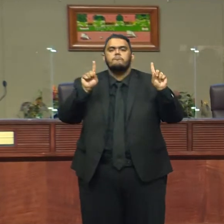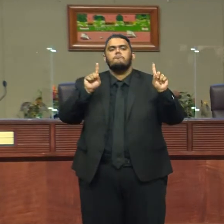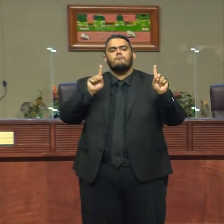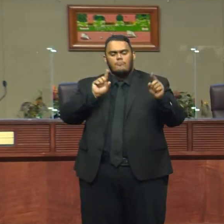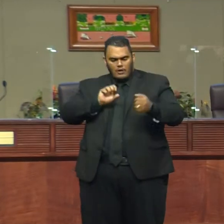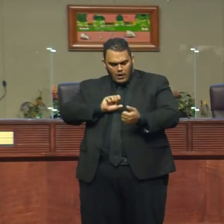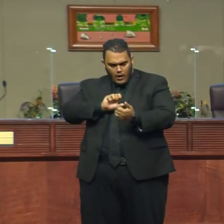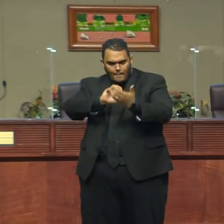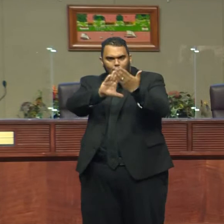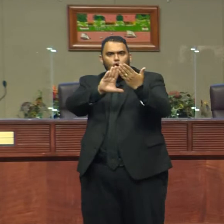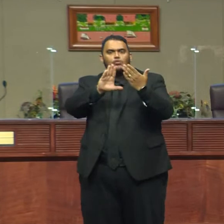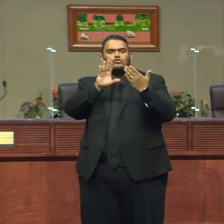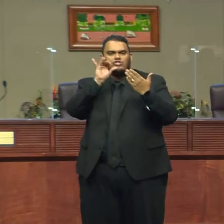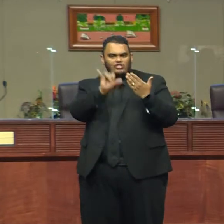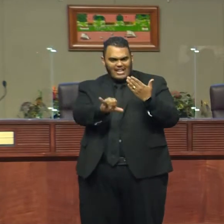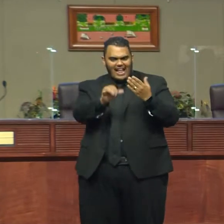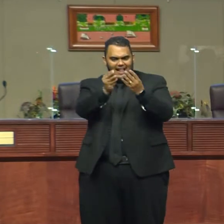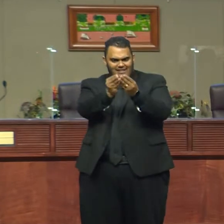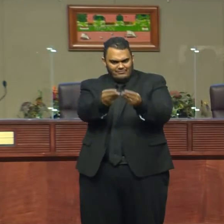health inequities.